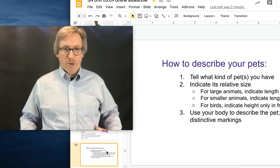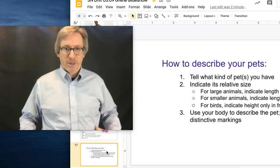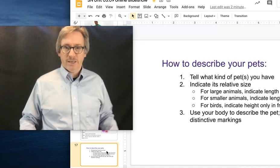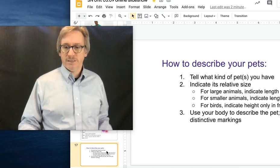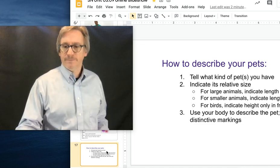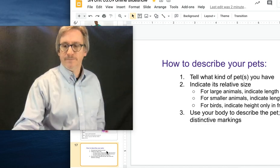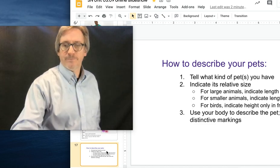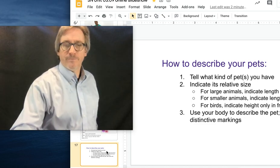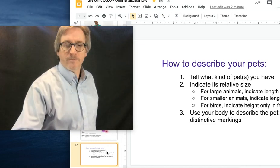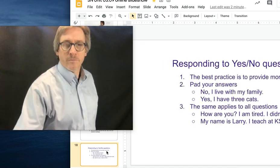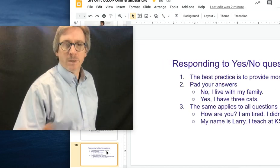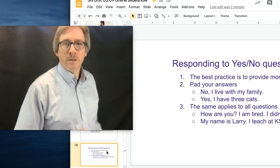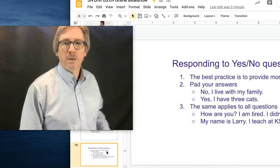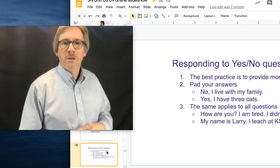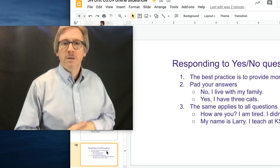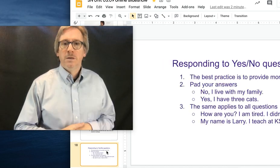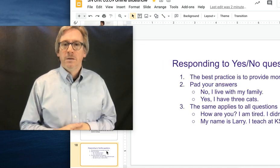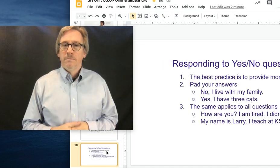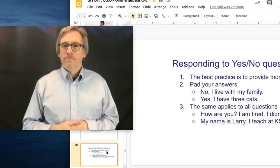individual markings.